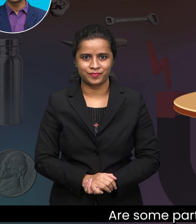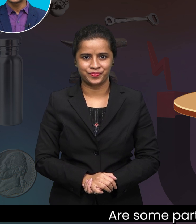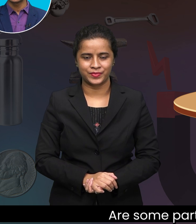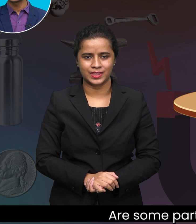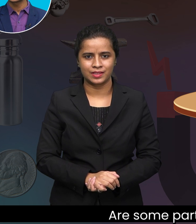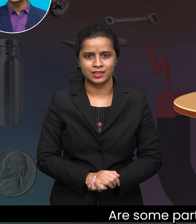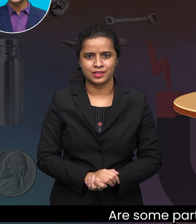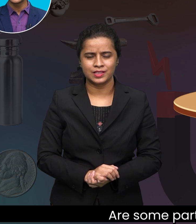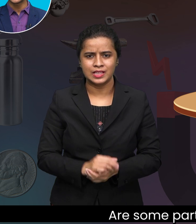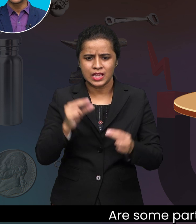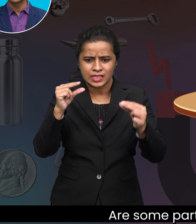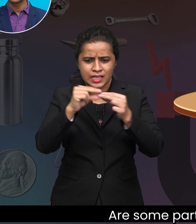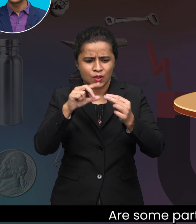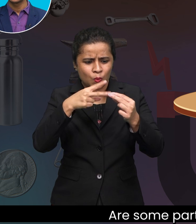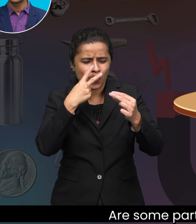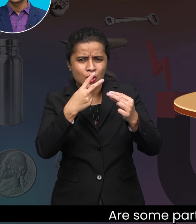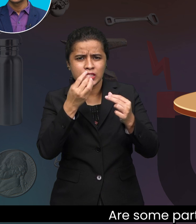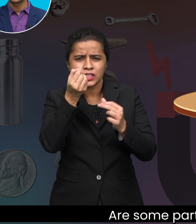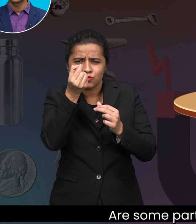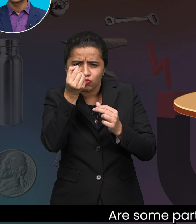Are some particles still sticking to it?